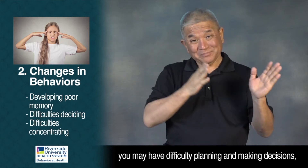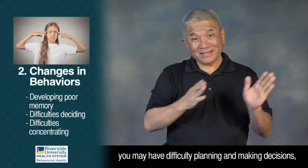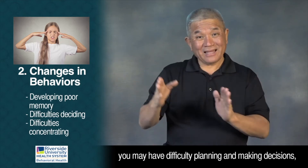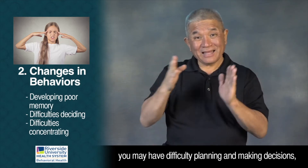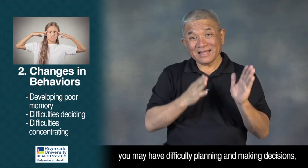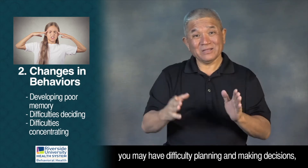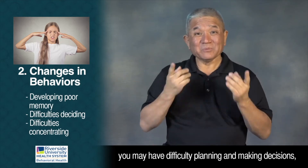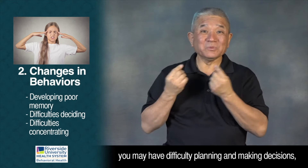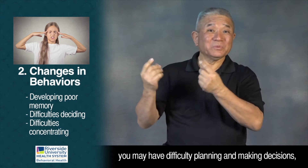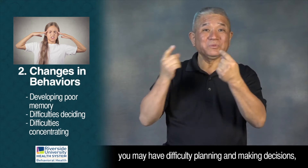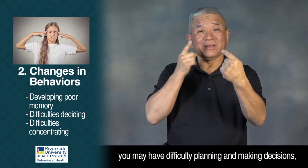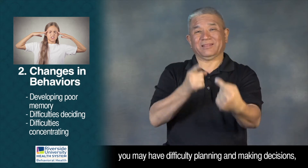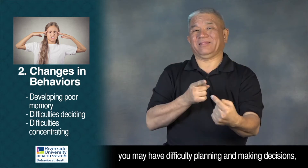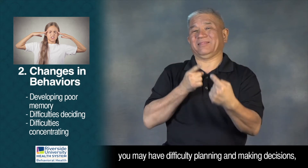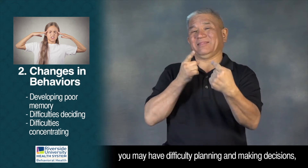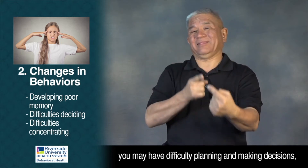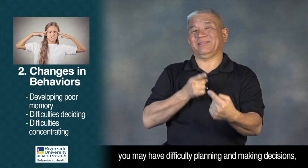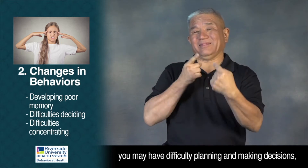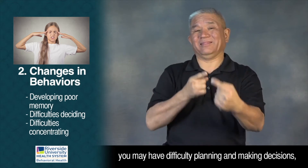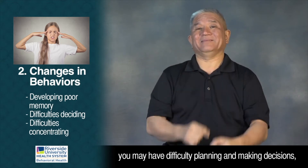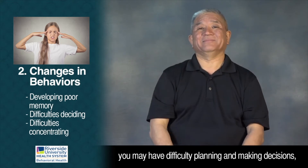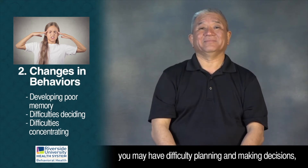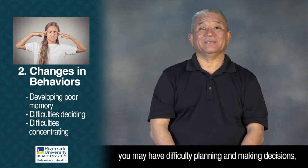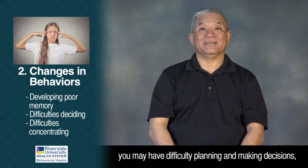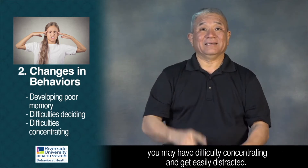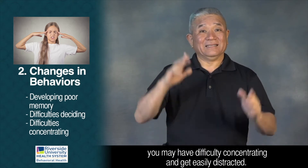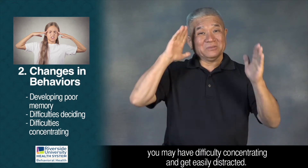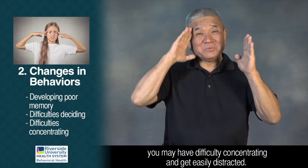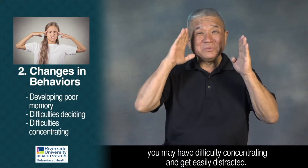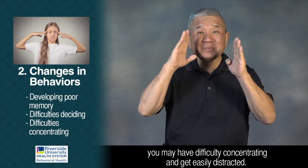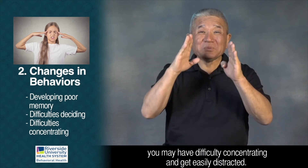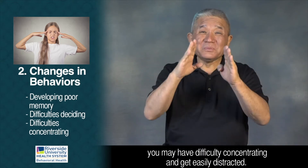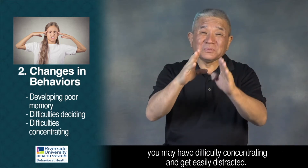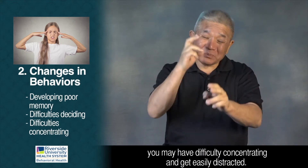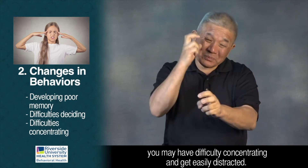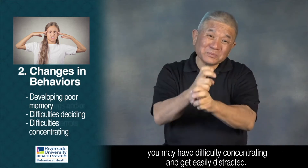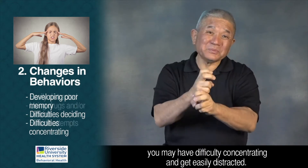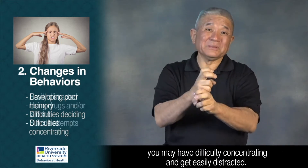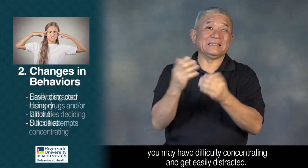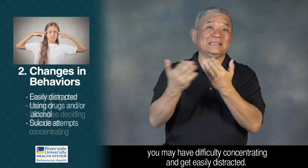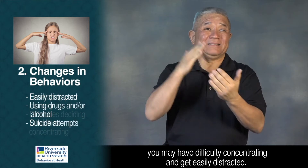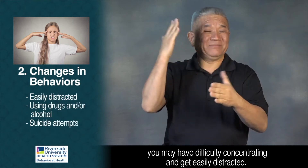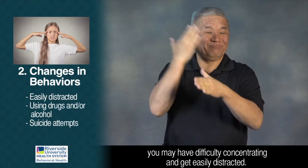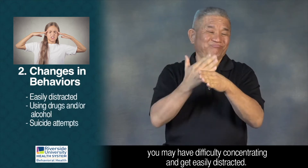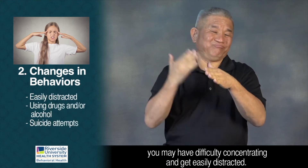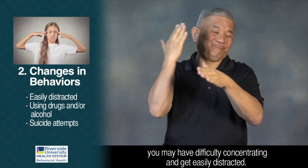You may have difficulty planning and making decisions. You may have difficulty concentrating and get